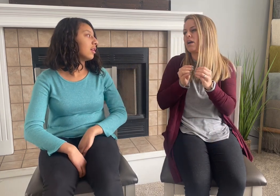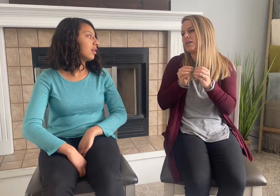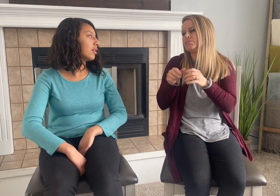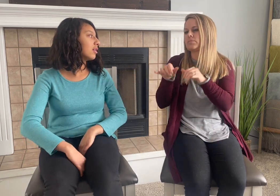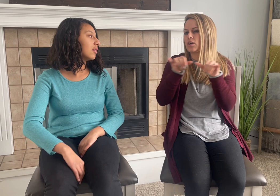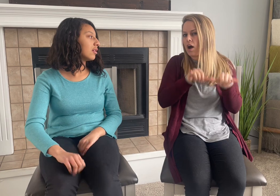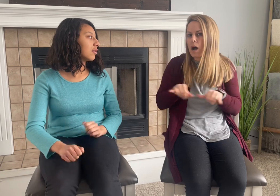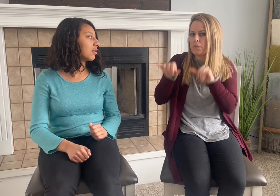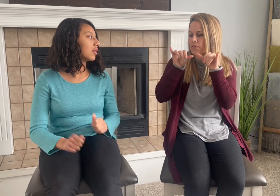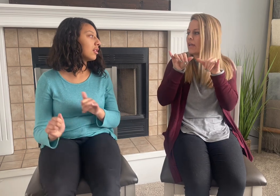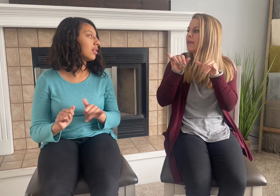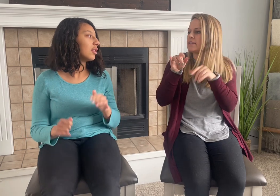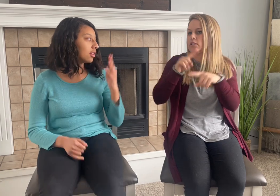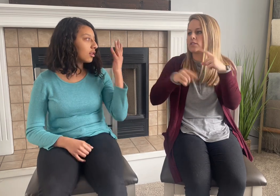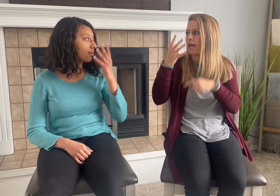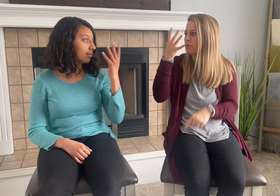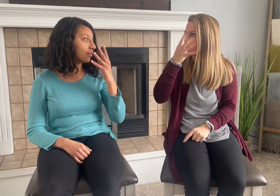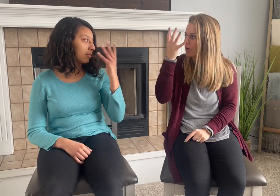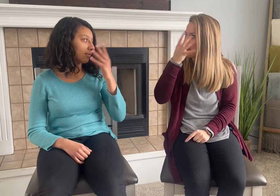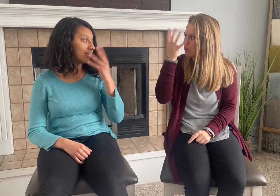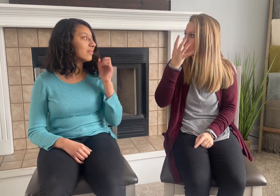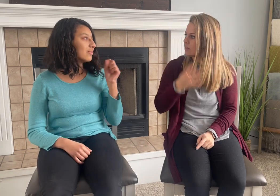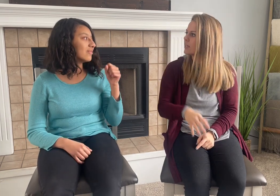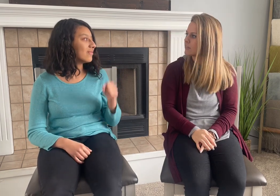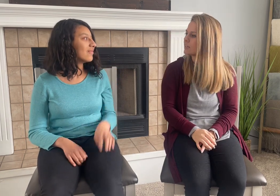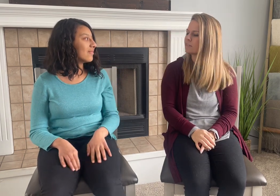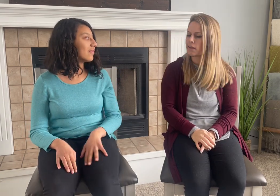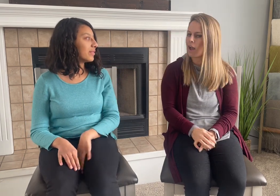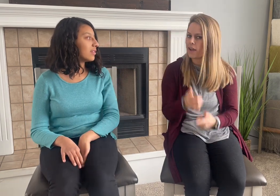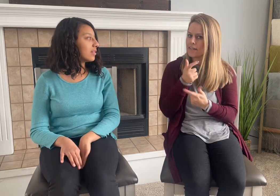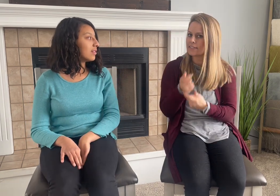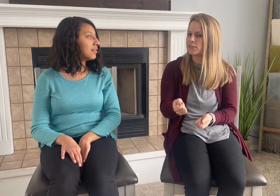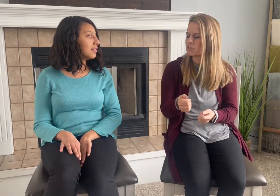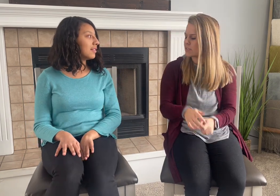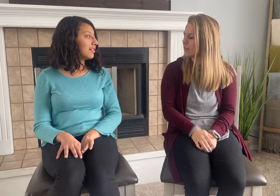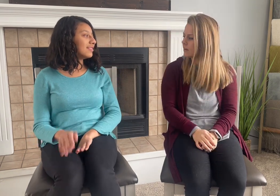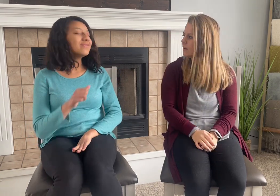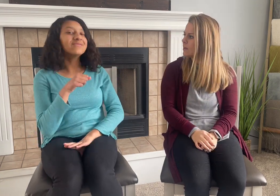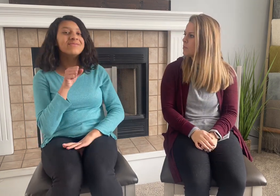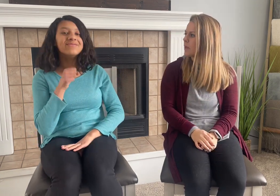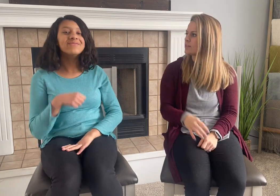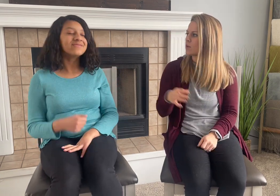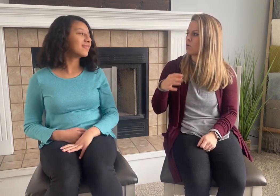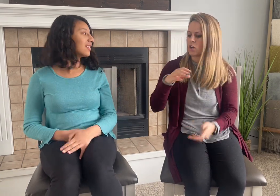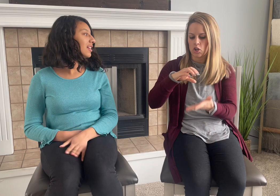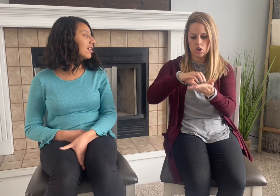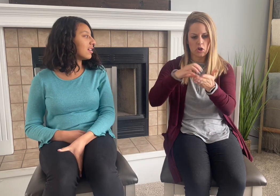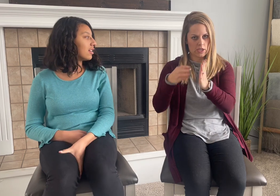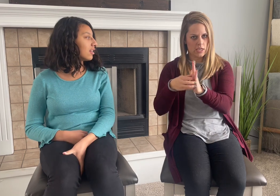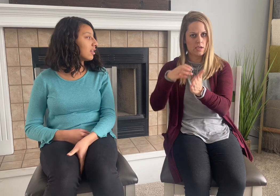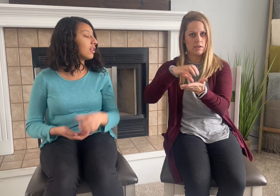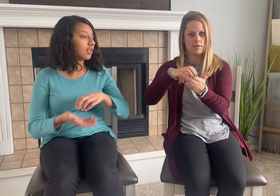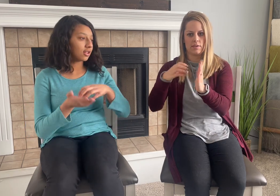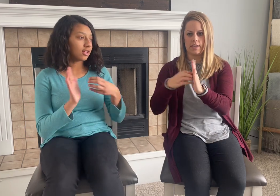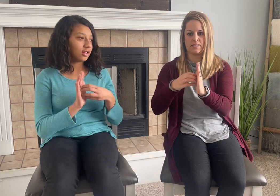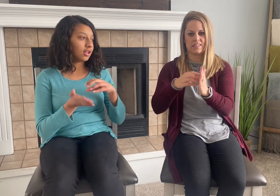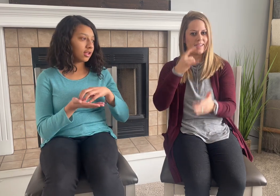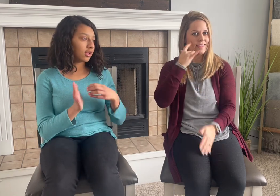commonly is they'll sign Brown like this. Yeah. It is interesting. Yeah. So cookie is like